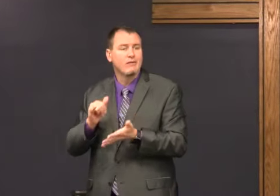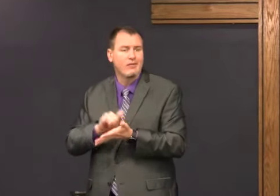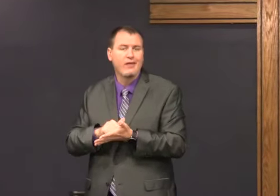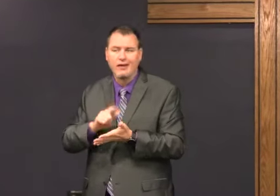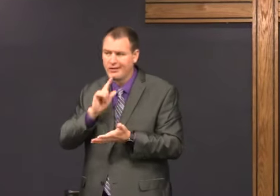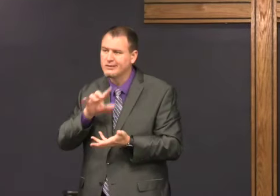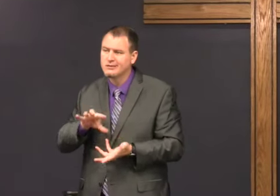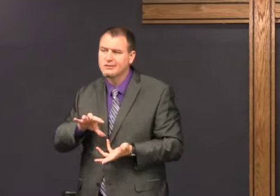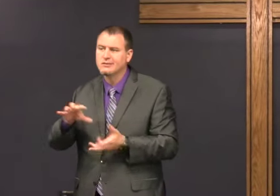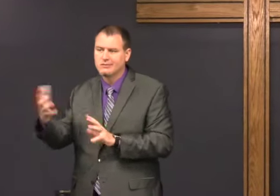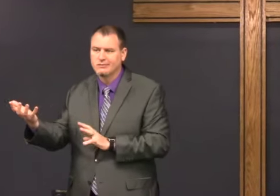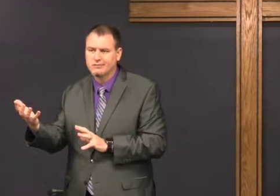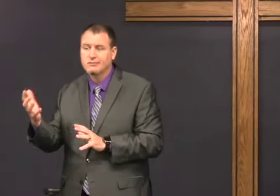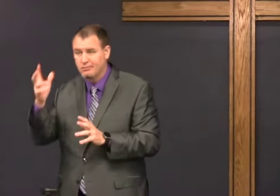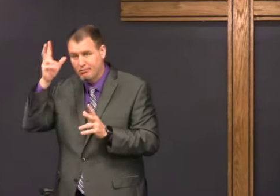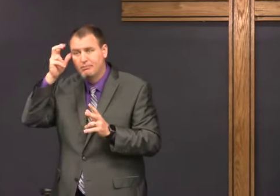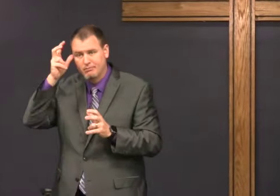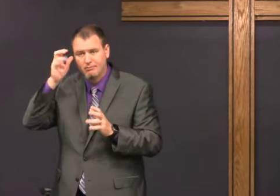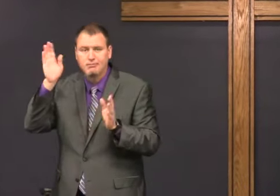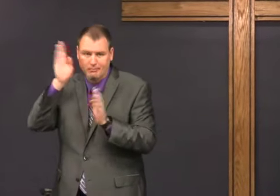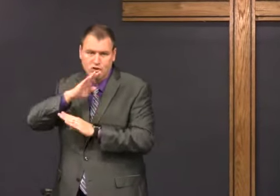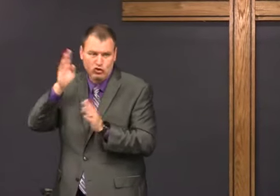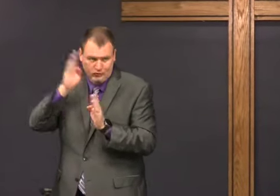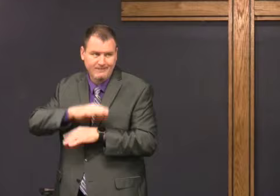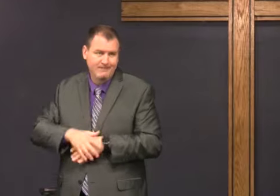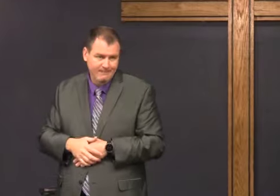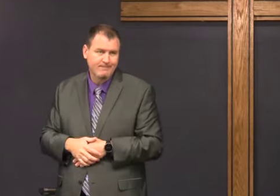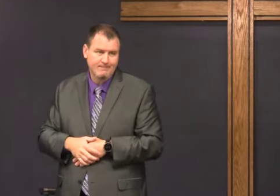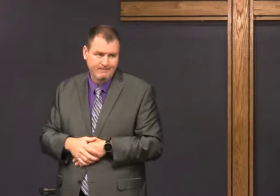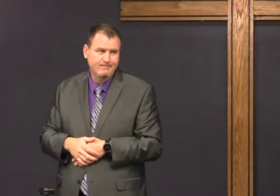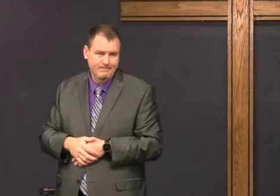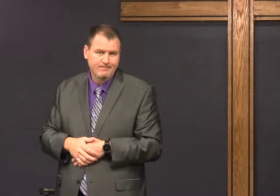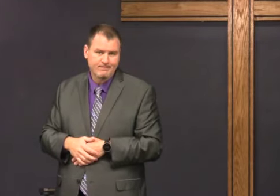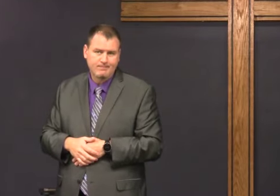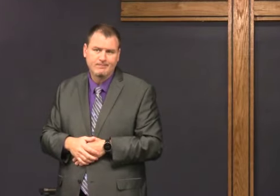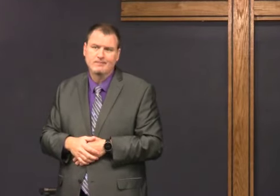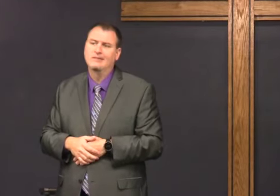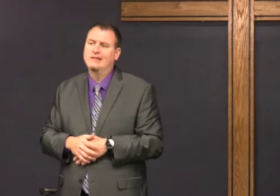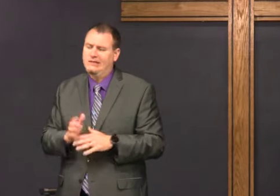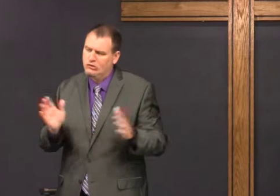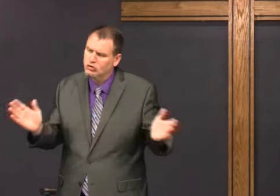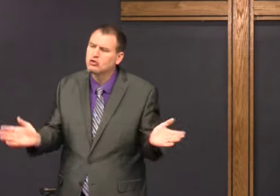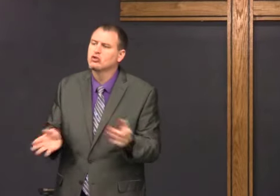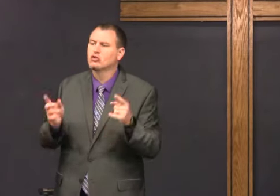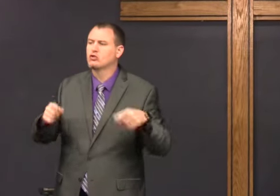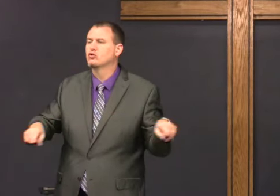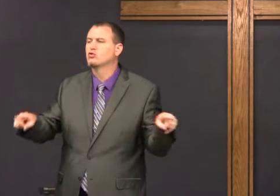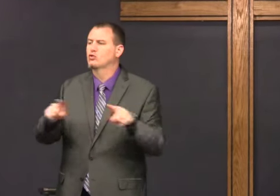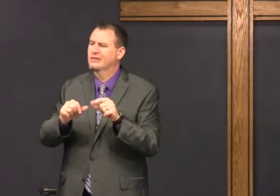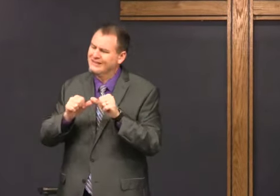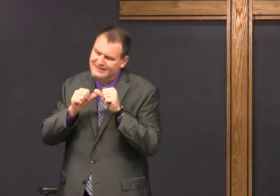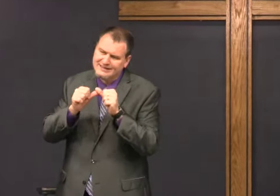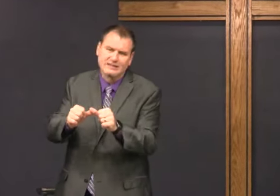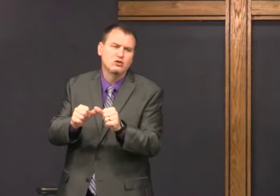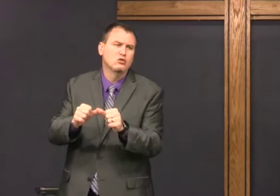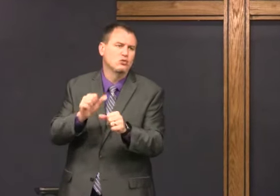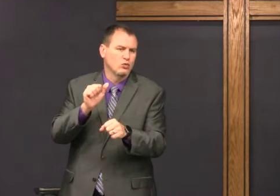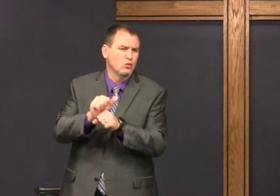own self-pleasure, and the result of that is trouble, mischief. So I encourage you